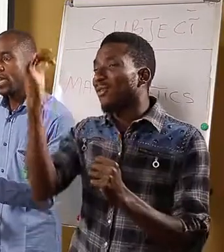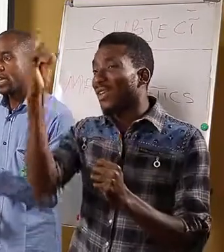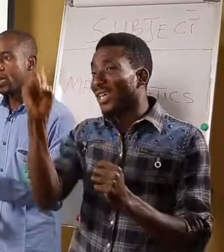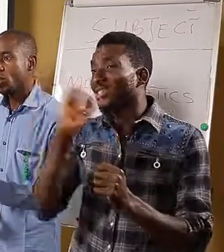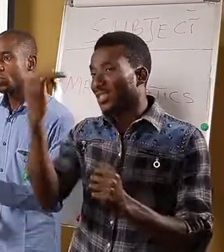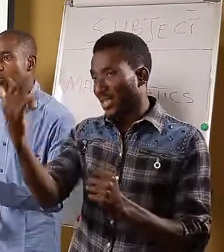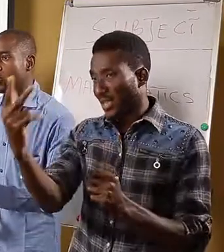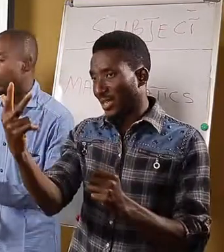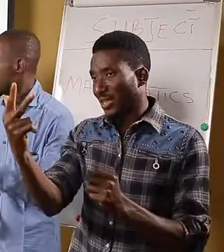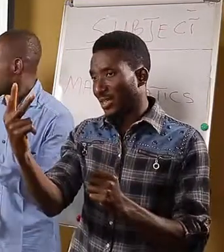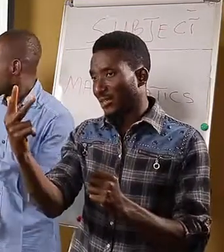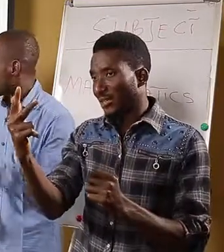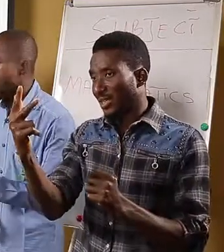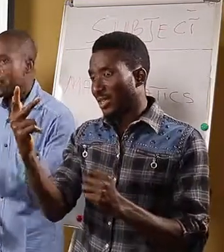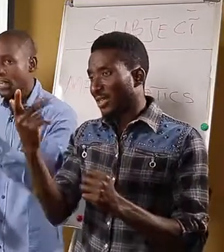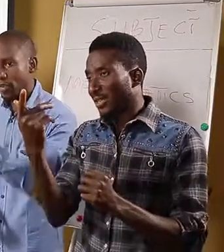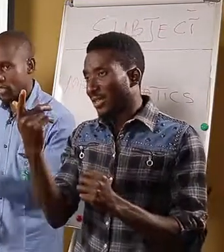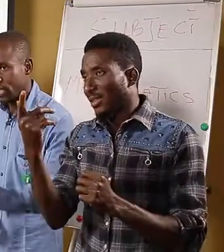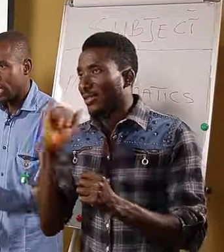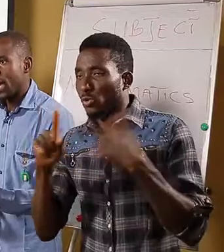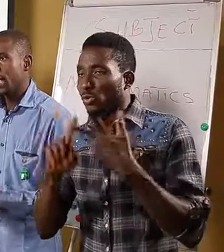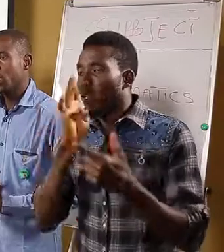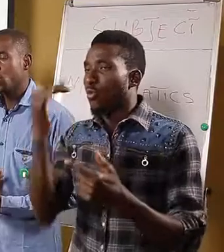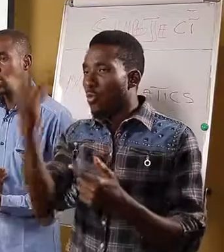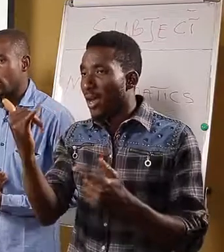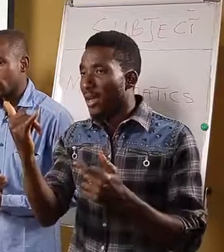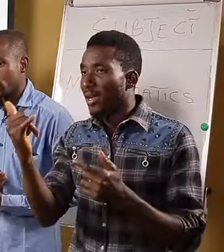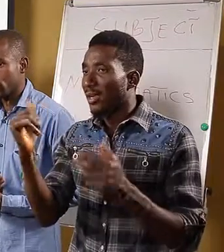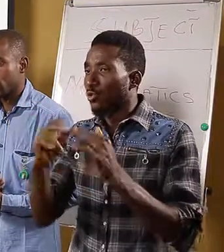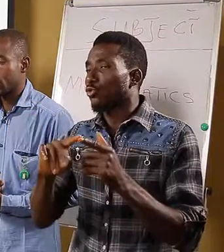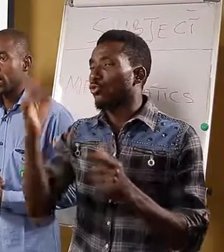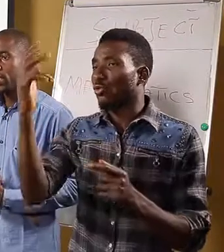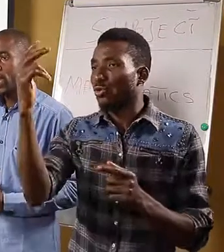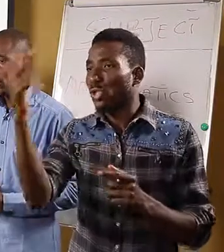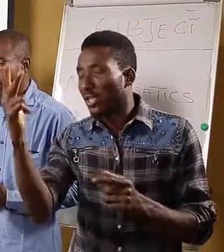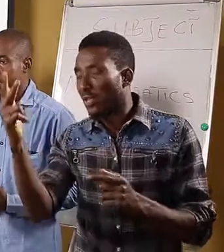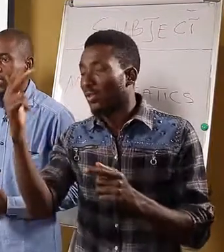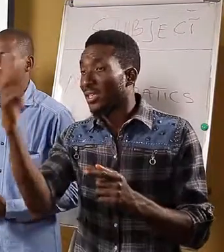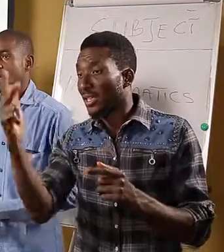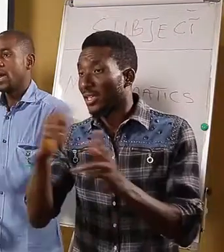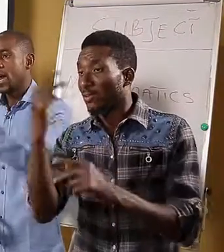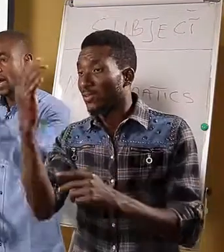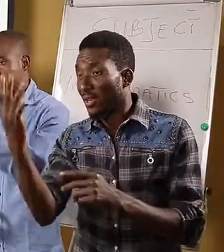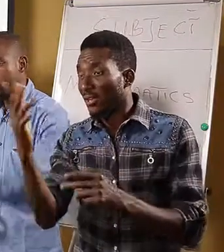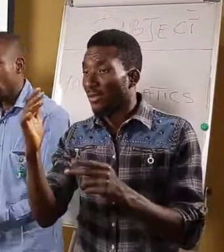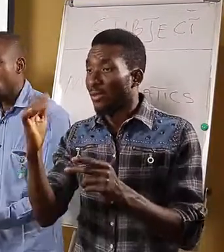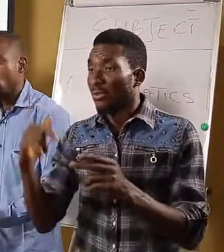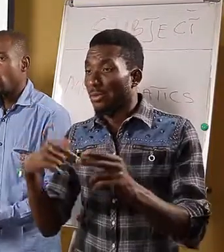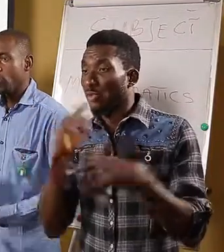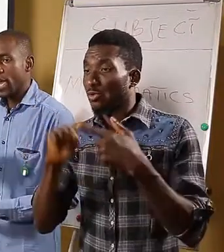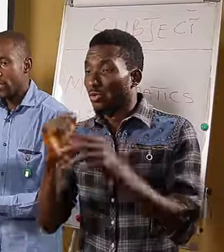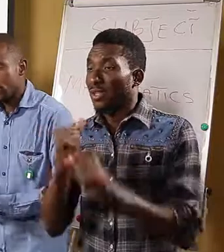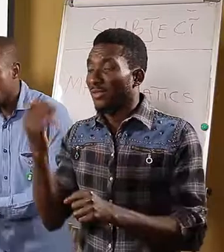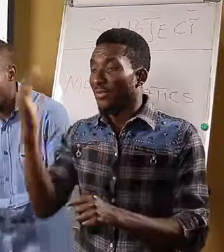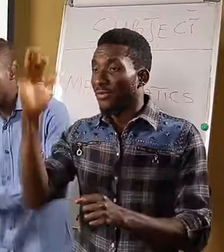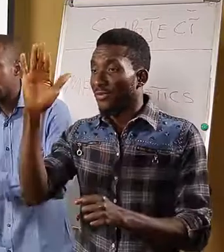y equals to 5 times 3, and this will give us 15. Therefore, in general, as the value